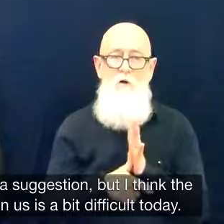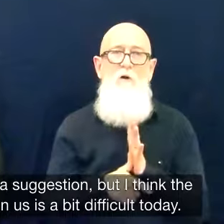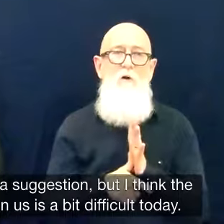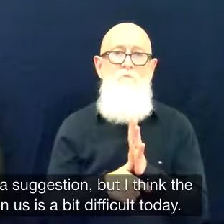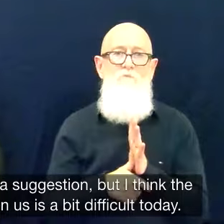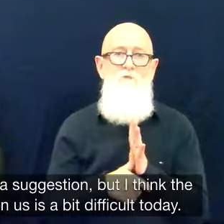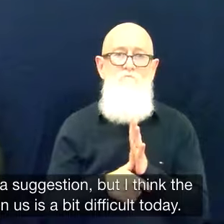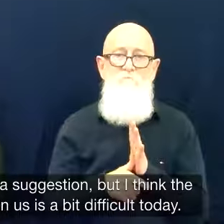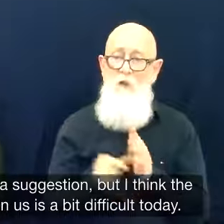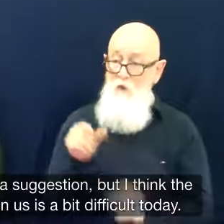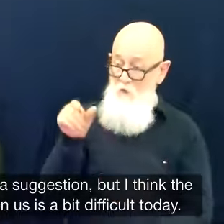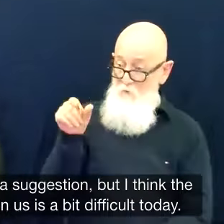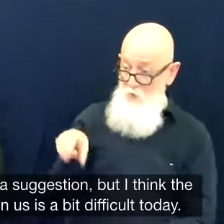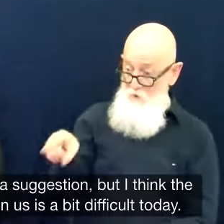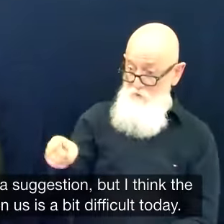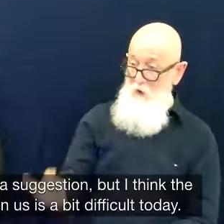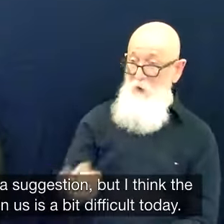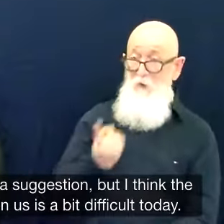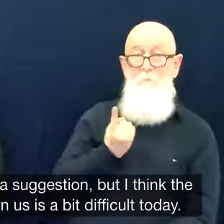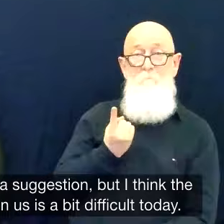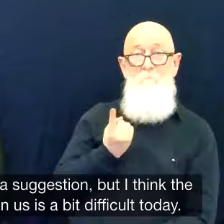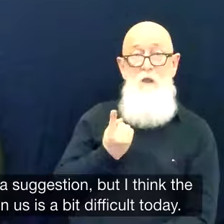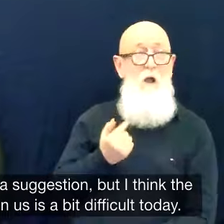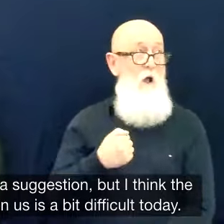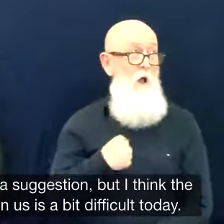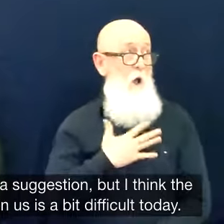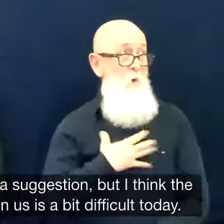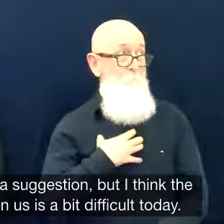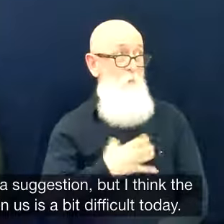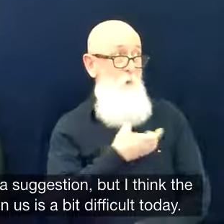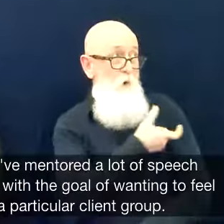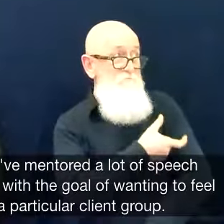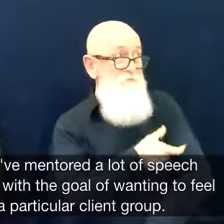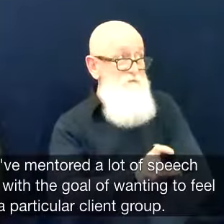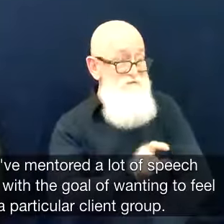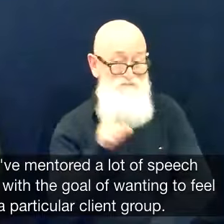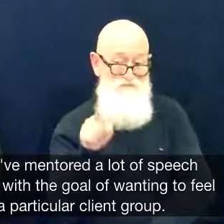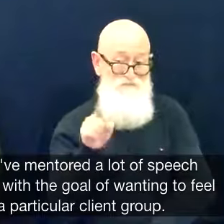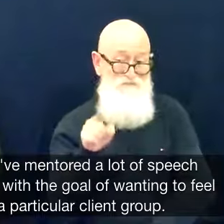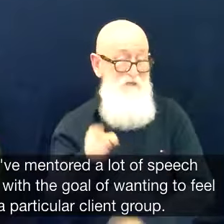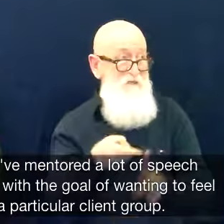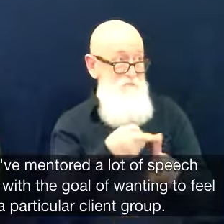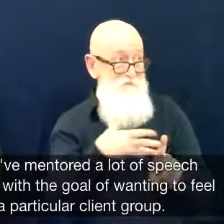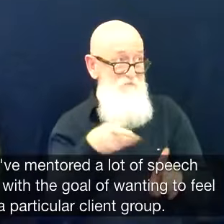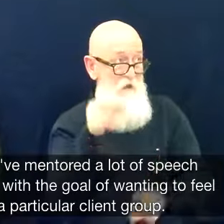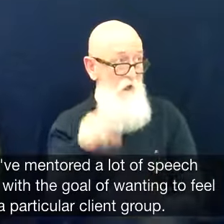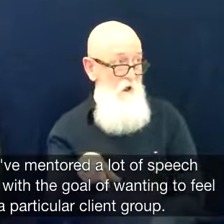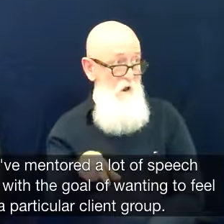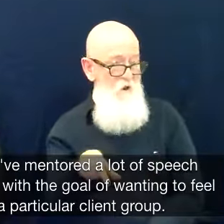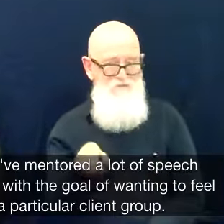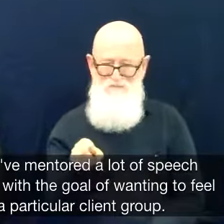to feel more confident with a particular client group. And that's pretty broad and not